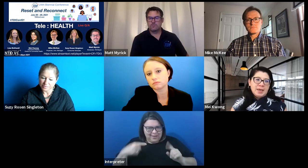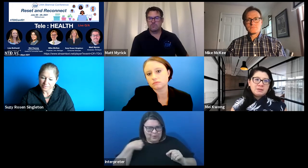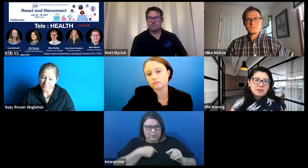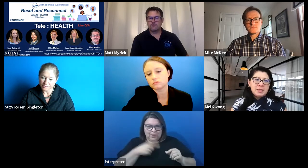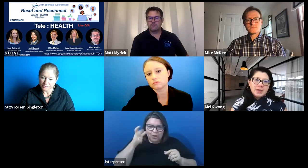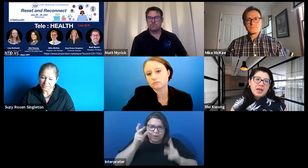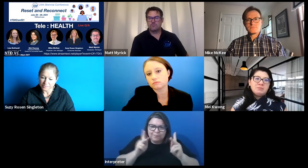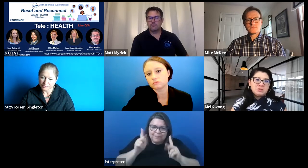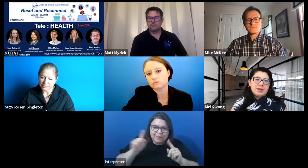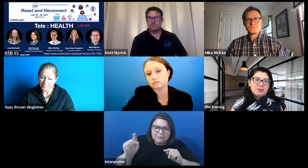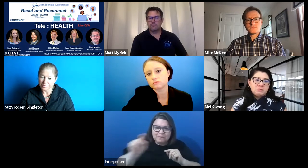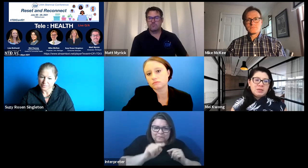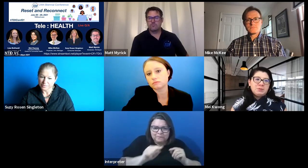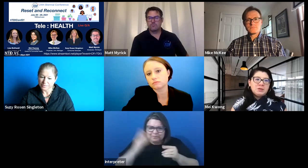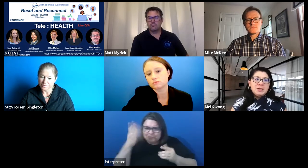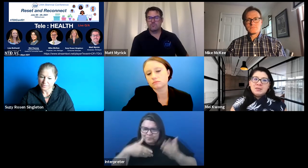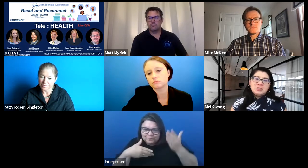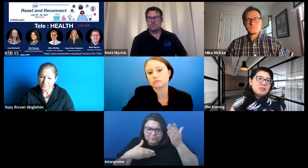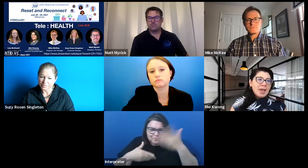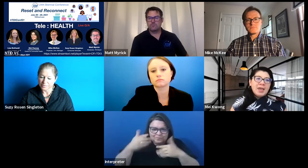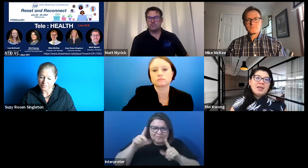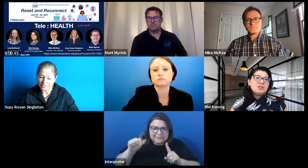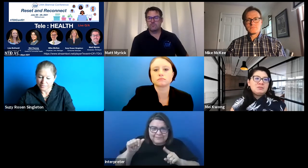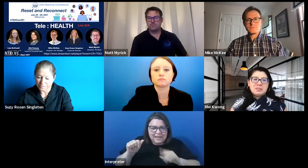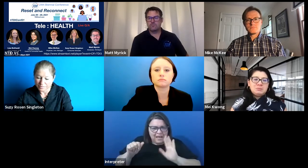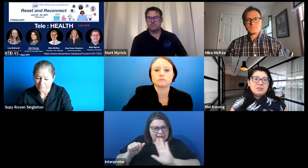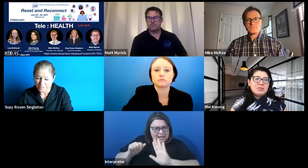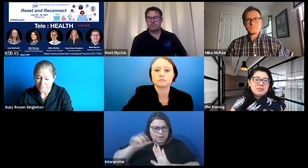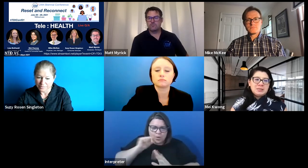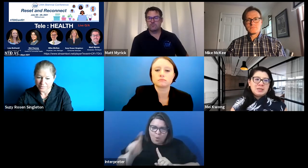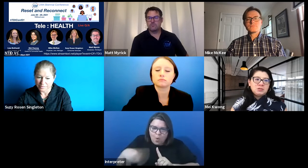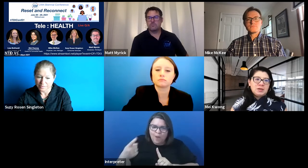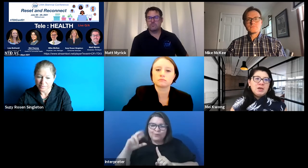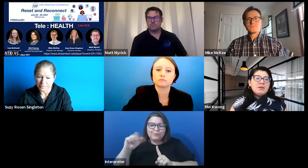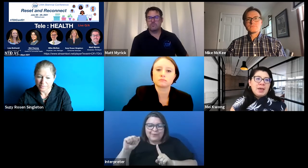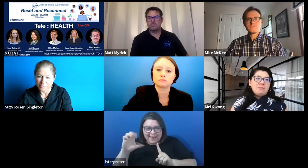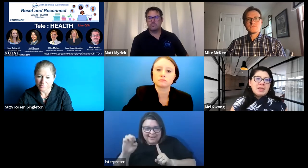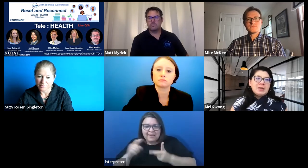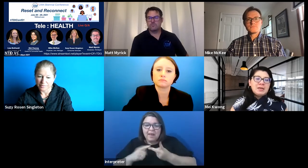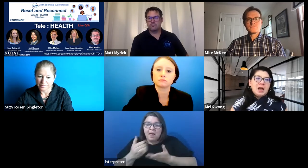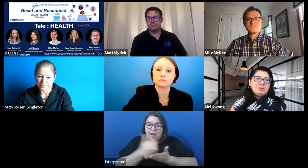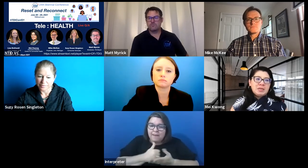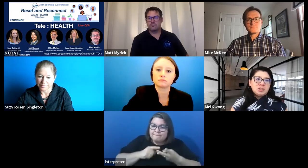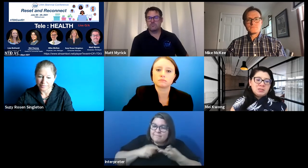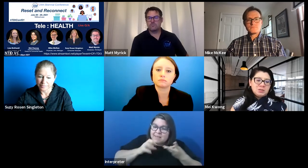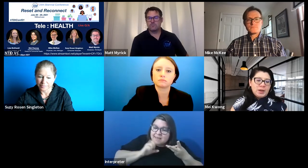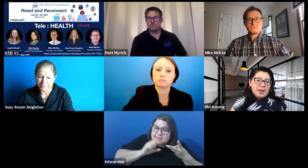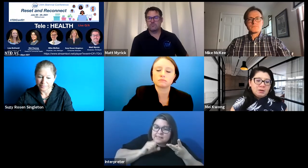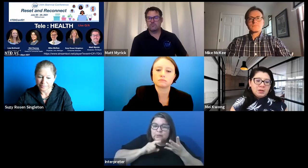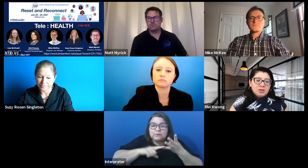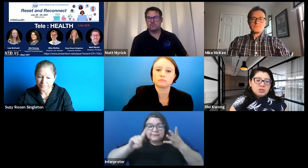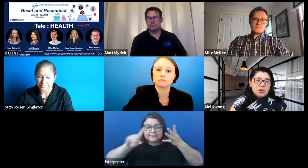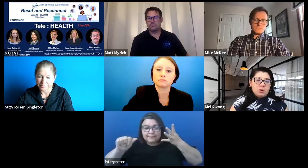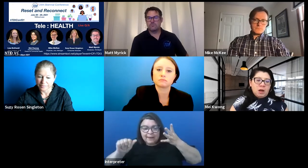race and income. There's like other people such as age, disabilities, etc., that may need accommodations as